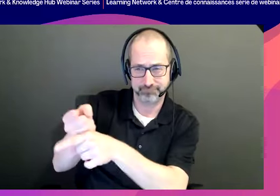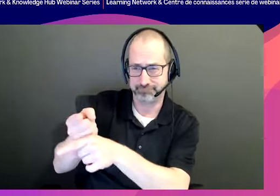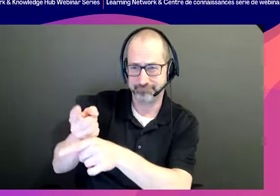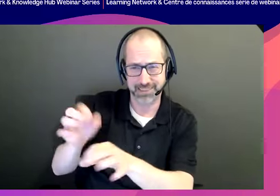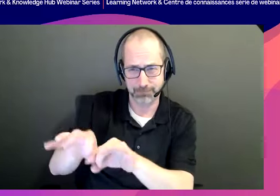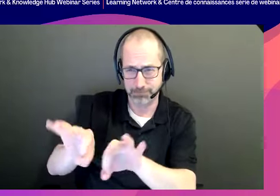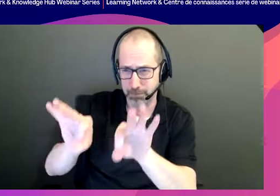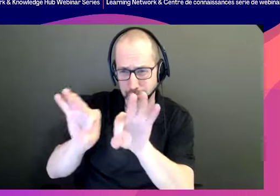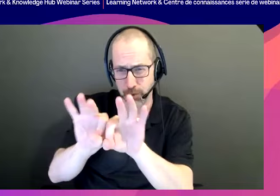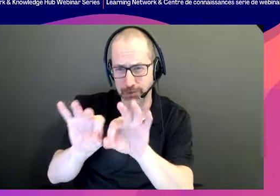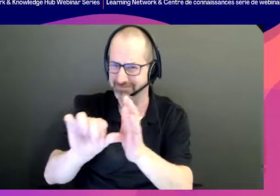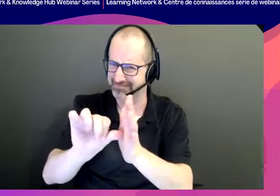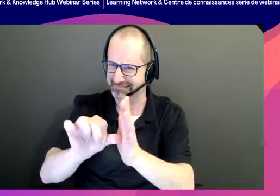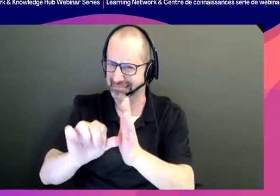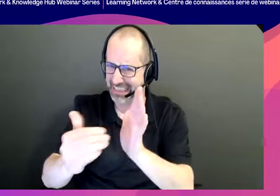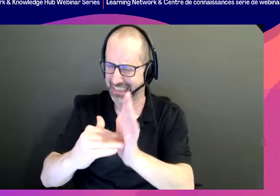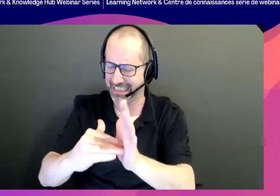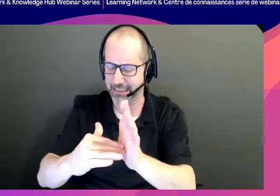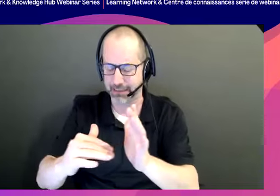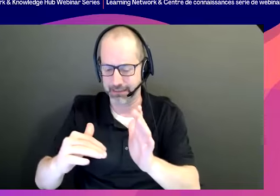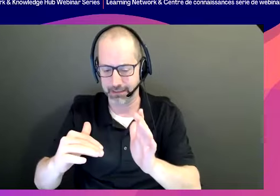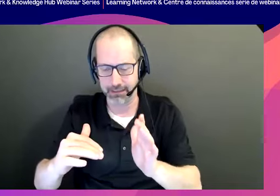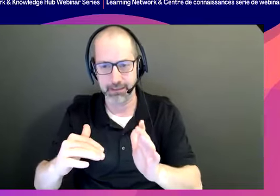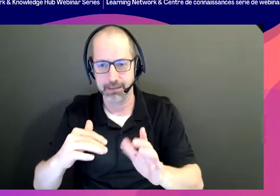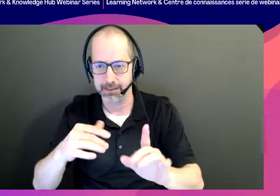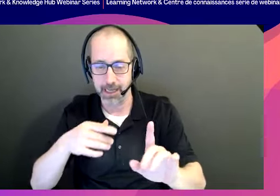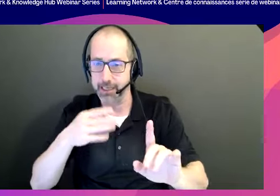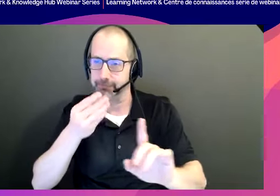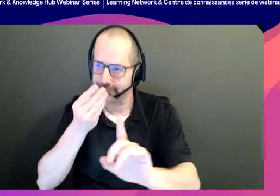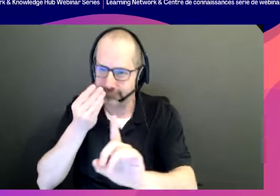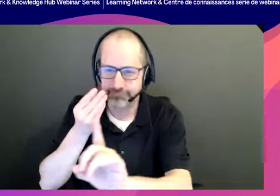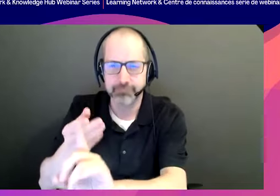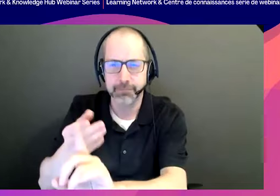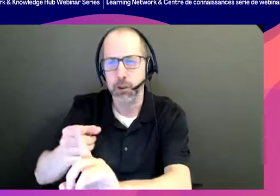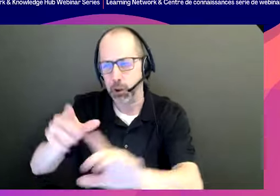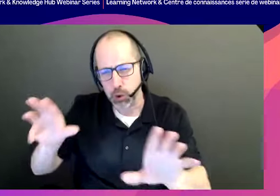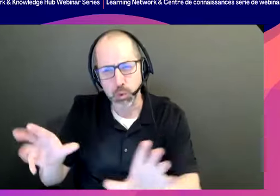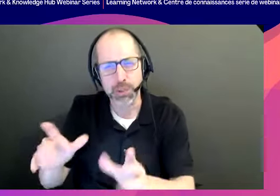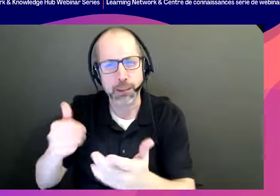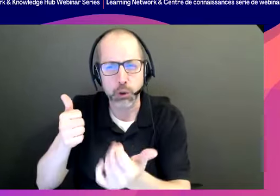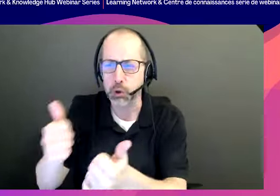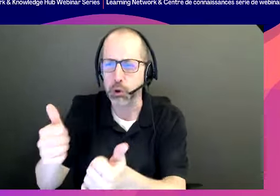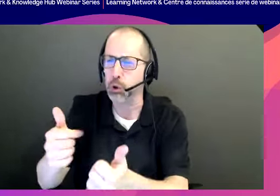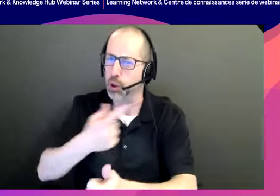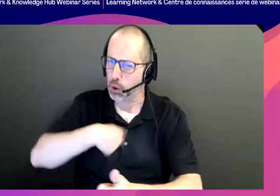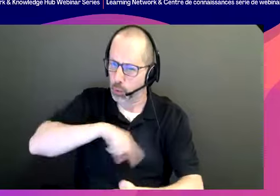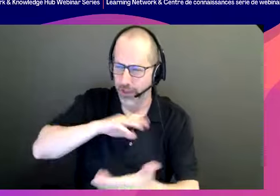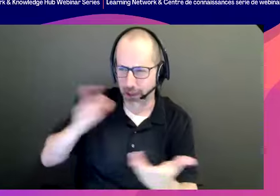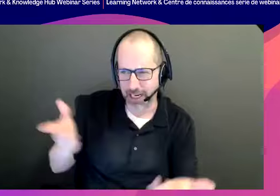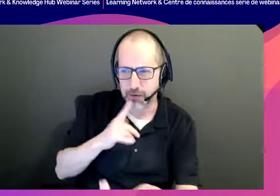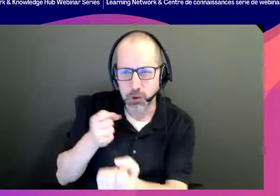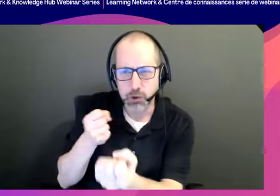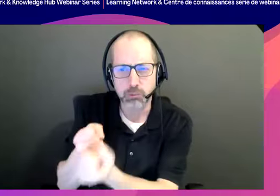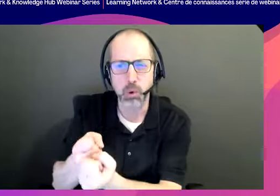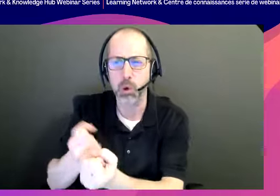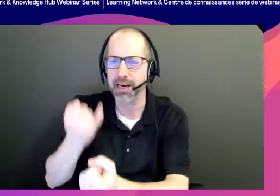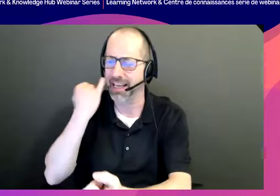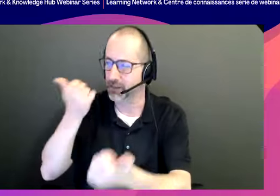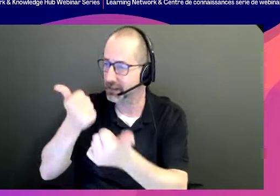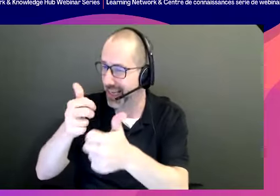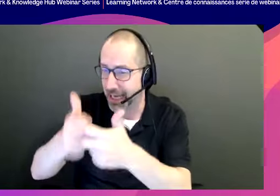keep reiterating how good she's doing, that you're here to support her, that if there's any problems, we'll call with